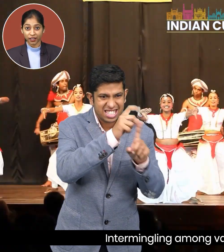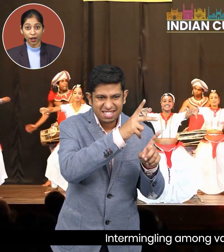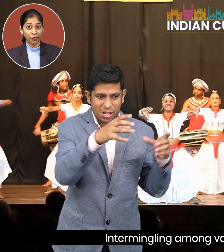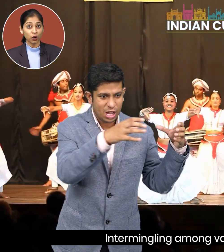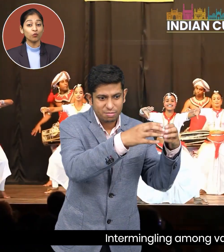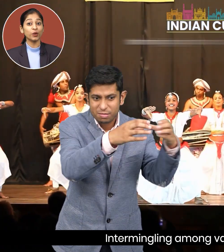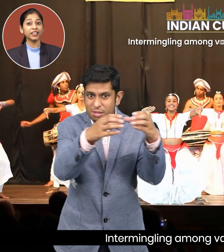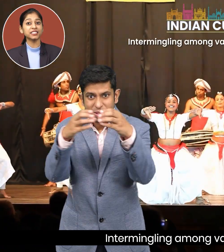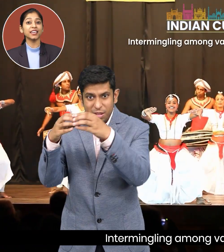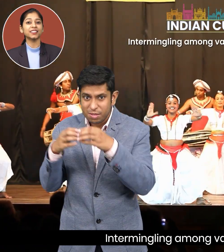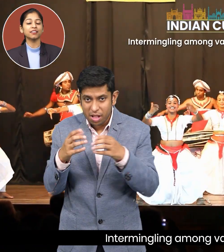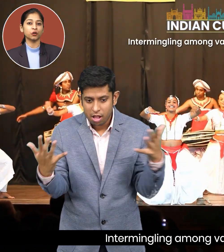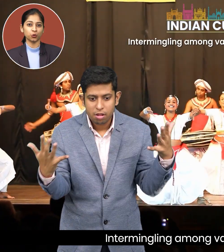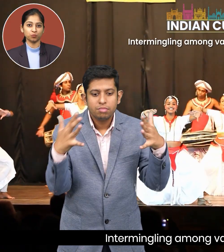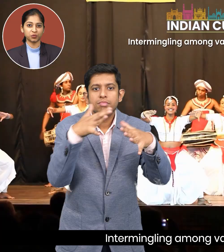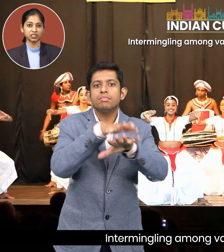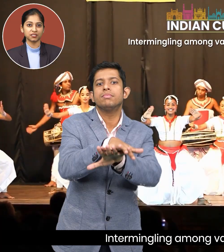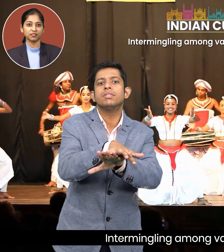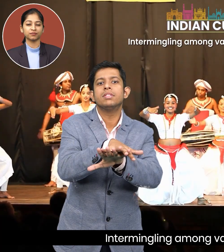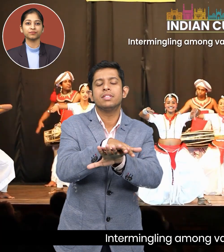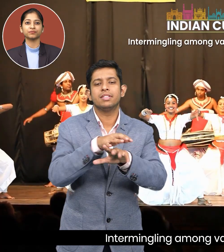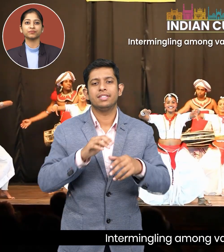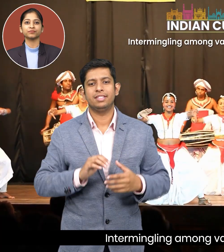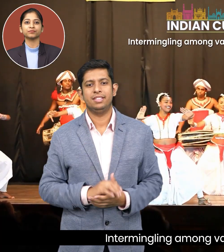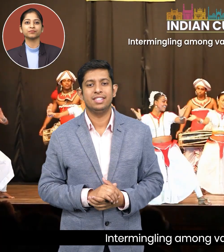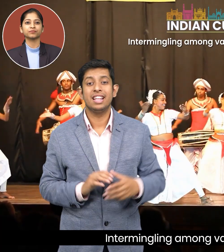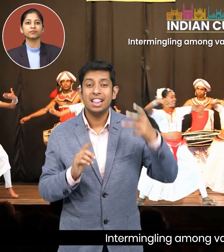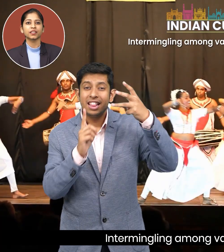intermingling among various ethnic groups,